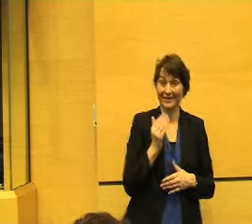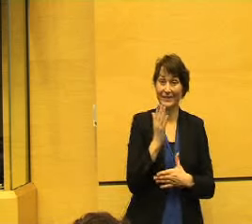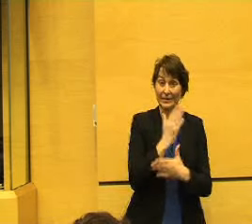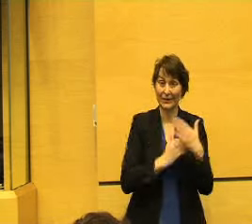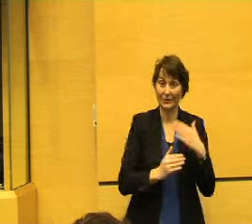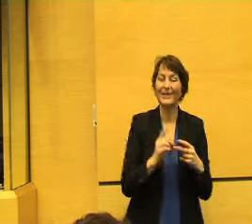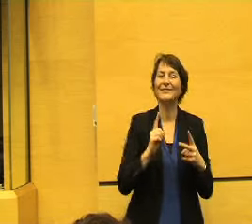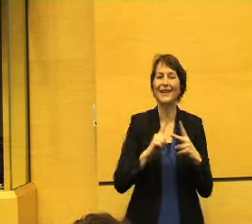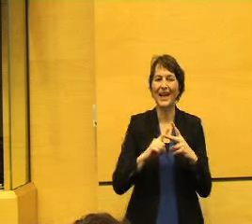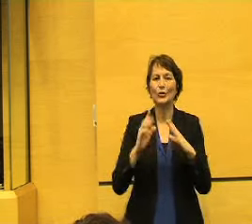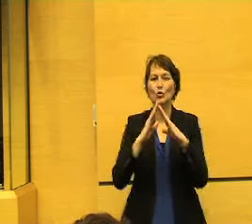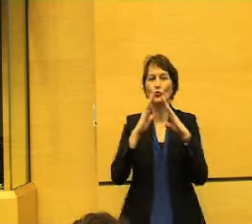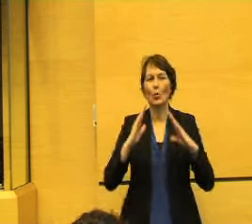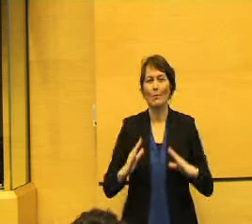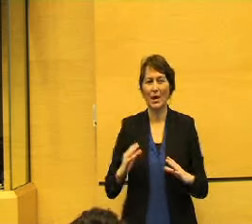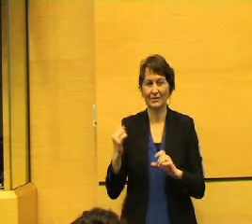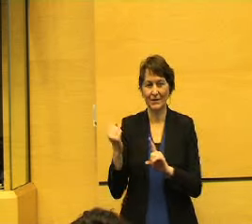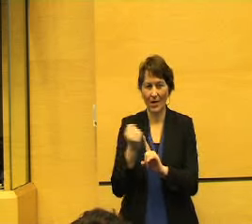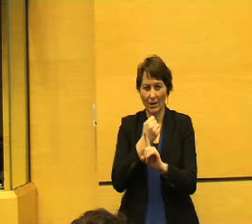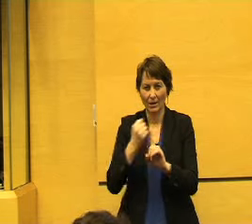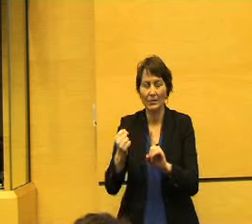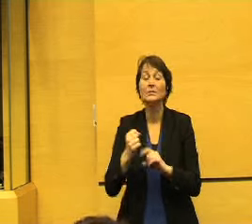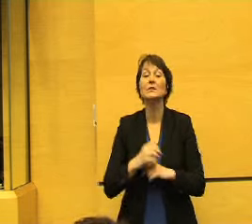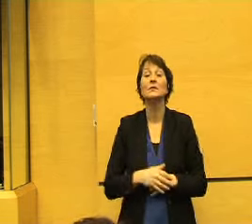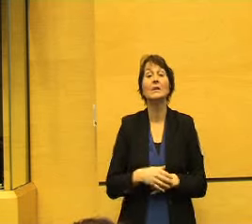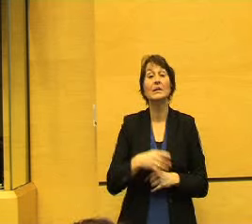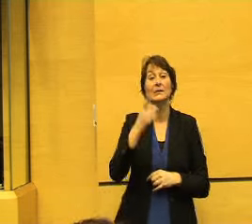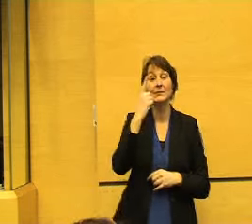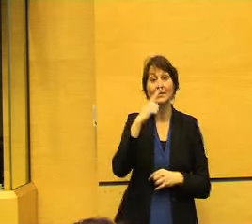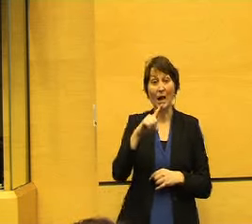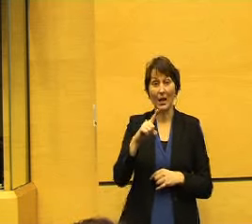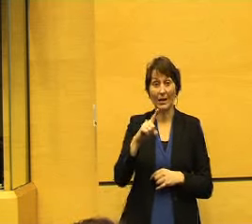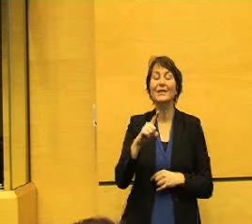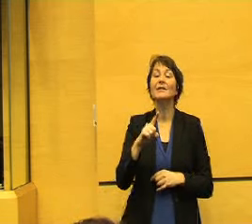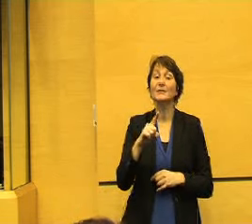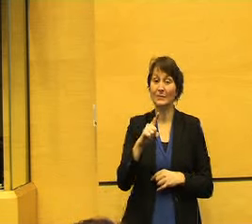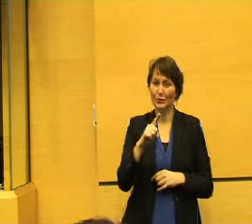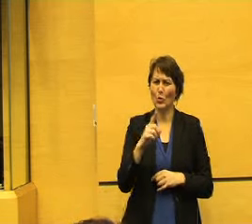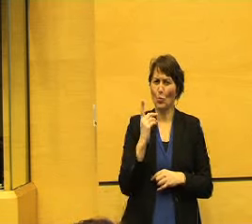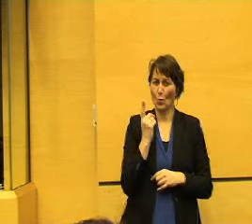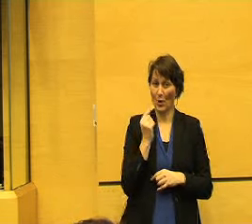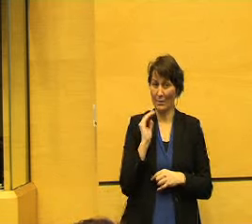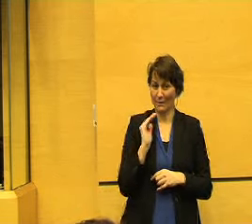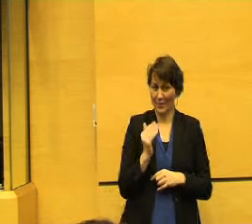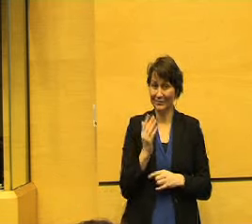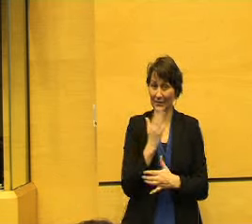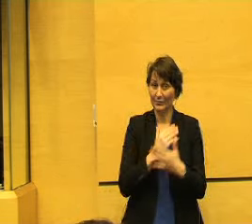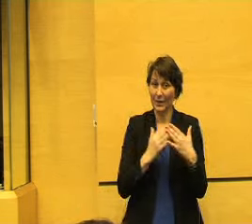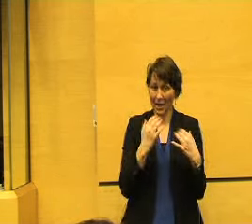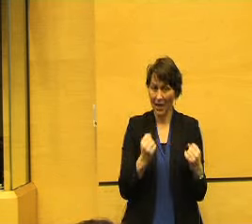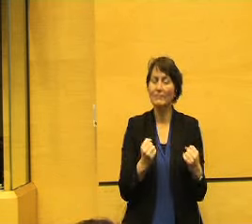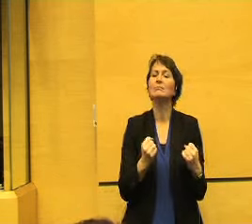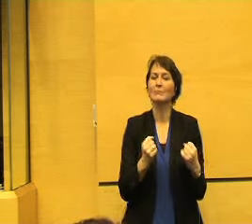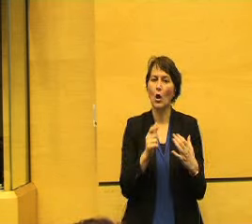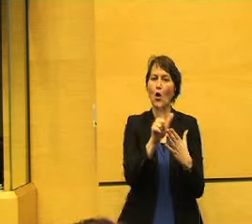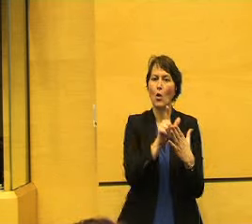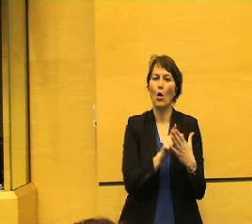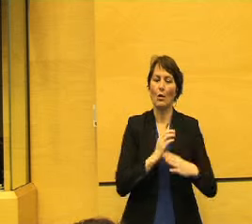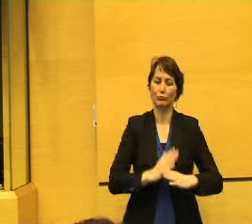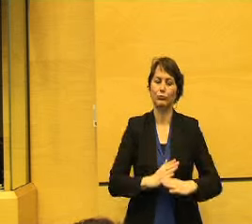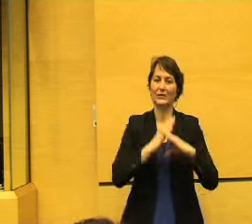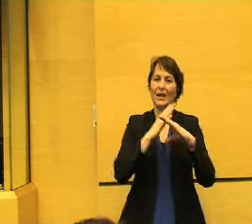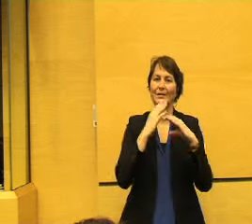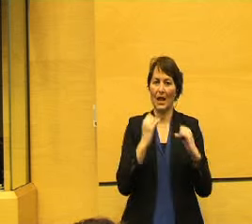domestic violence, in Thailand, women with disabilities are protected under the laws and support system